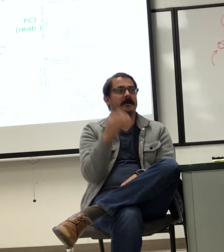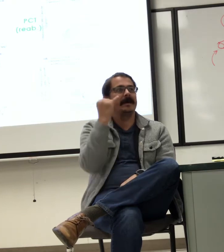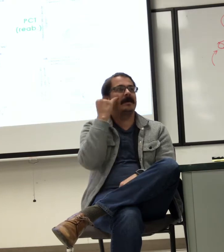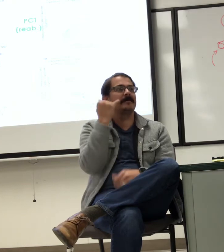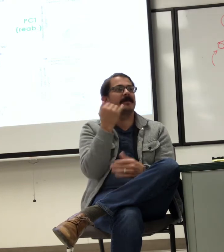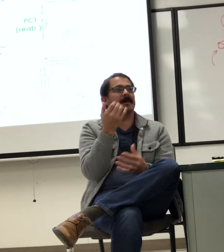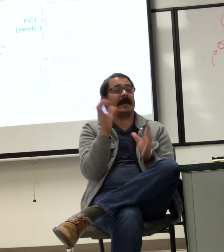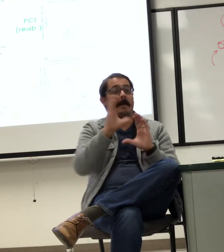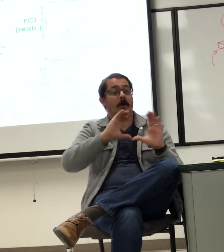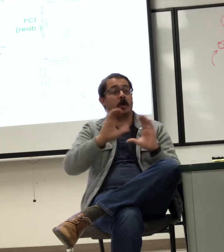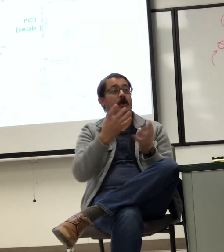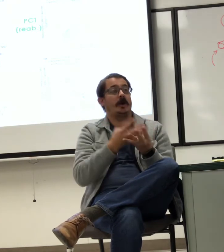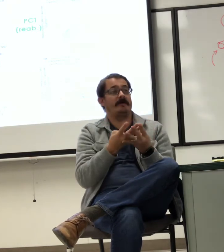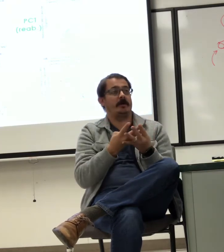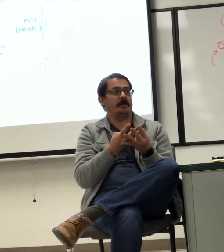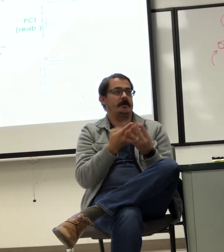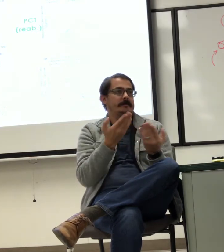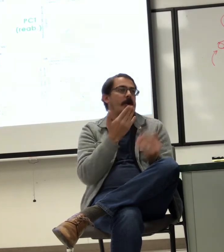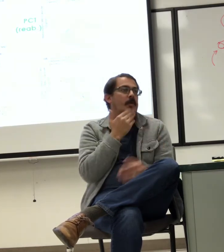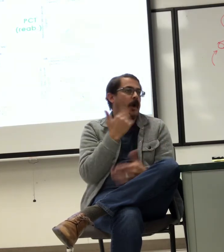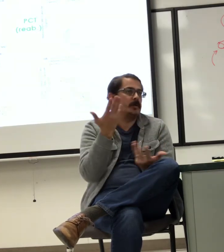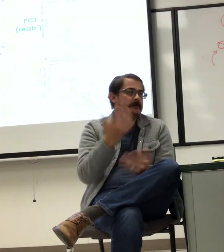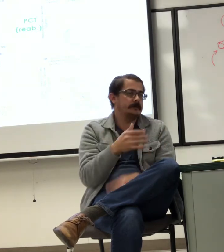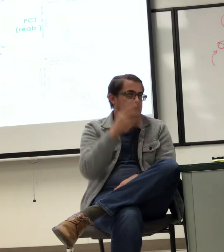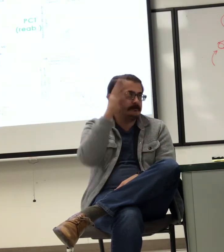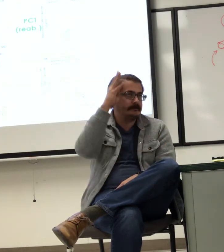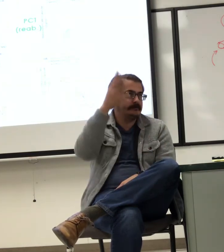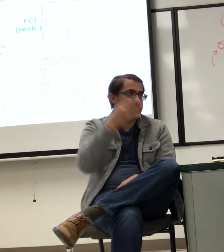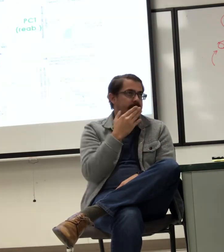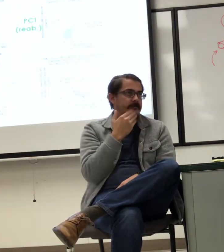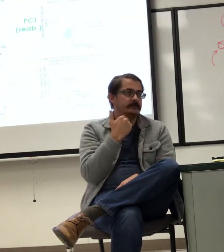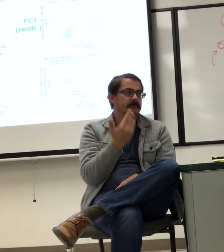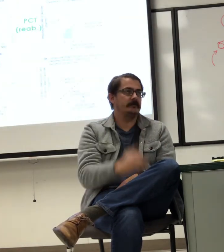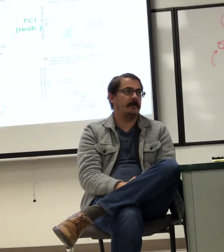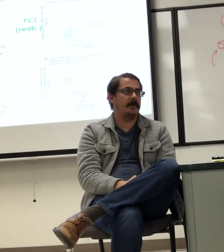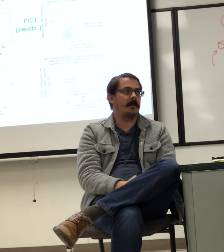to filter is glucose.